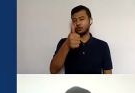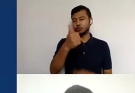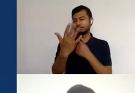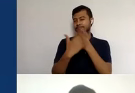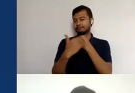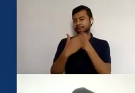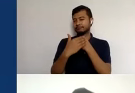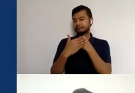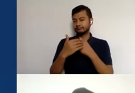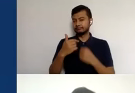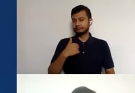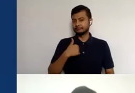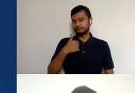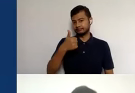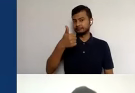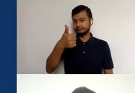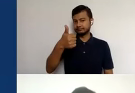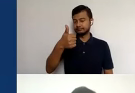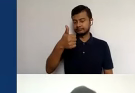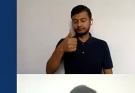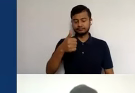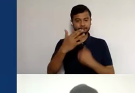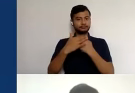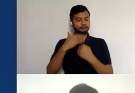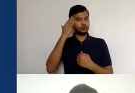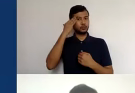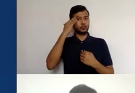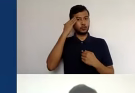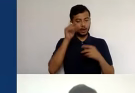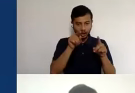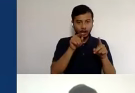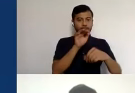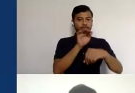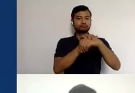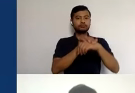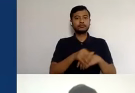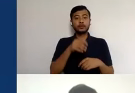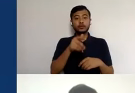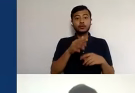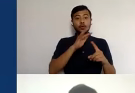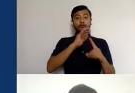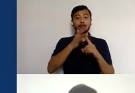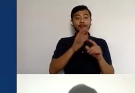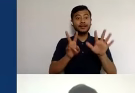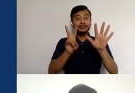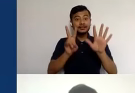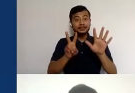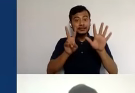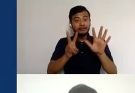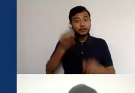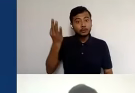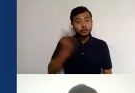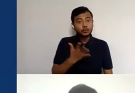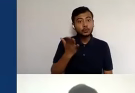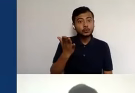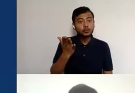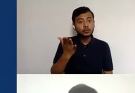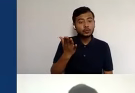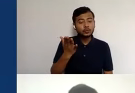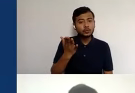I appreciate that. So, needless to say, mean, look, Wi-Fi 7, we're already talking about it, and that's not too far